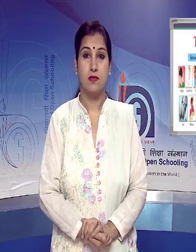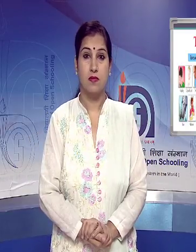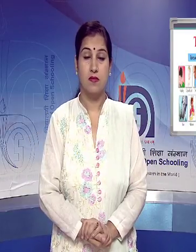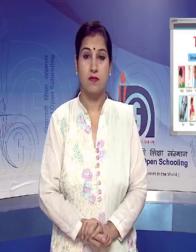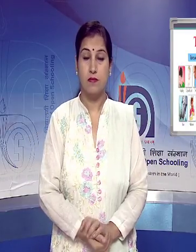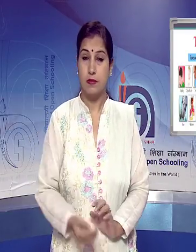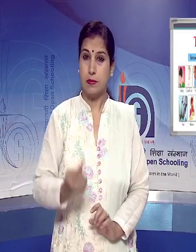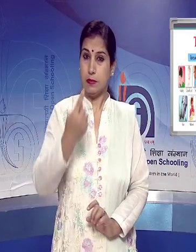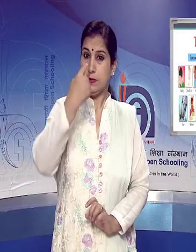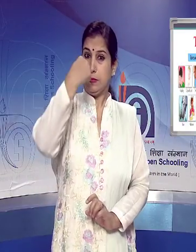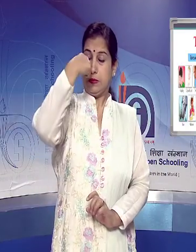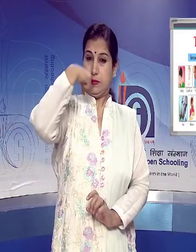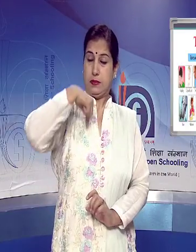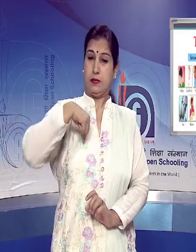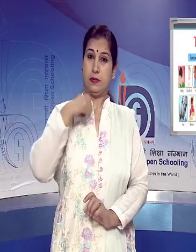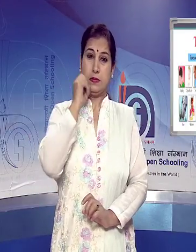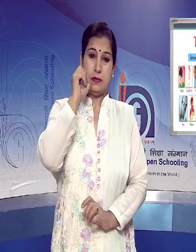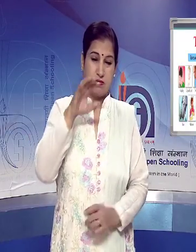breath has peculiar odor.